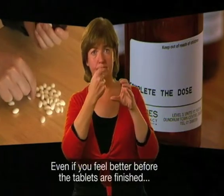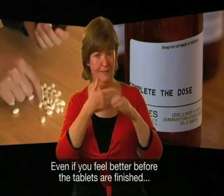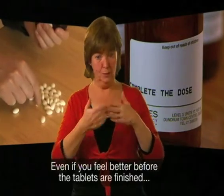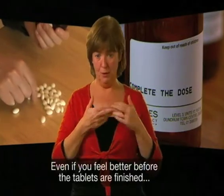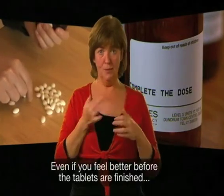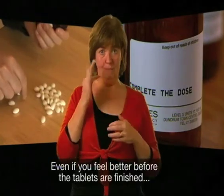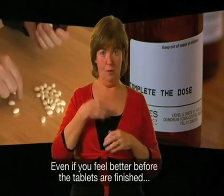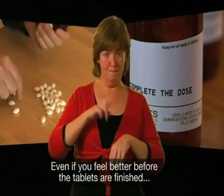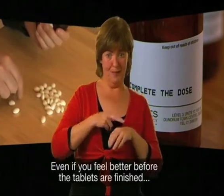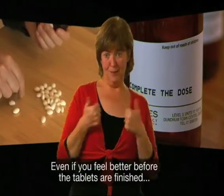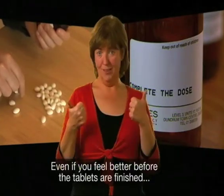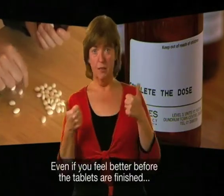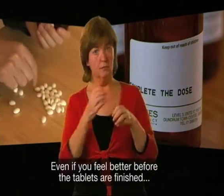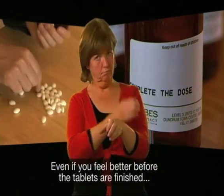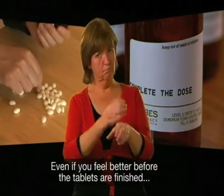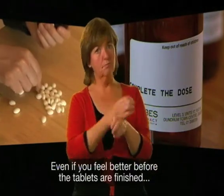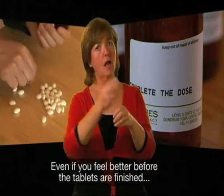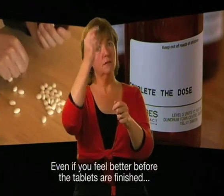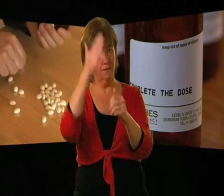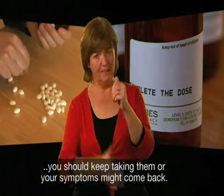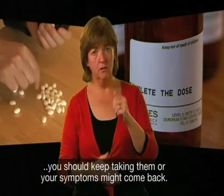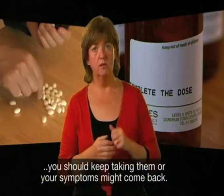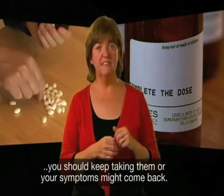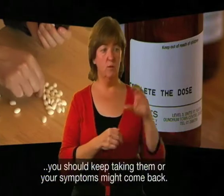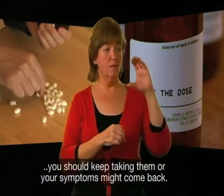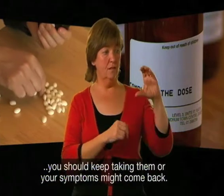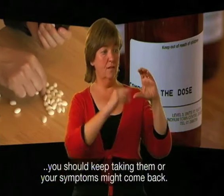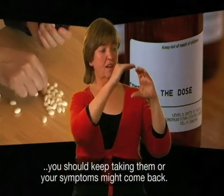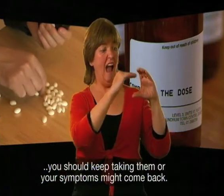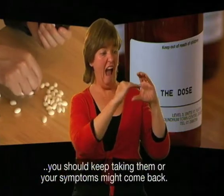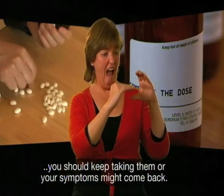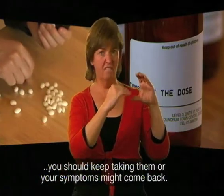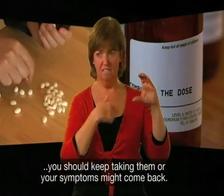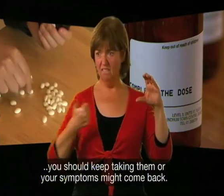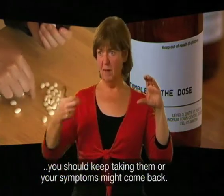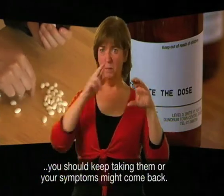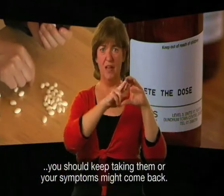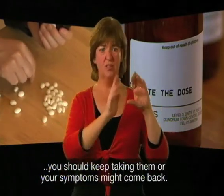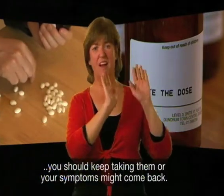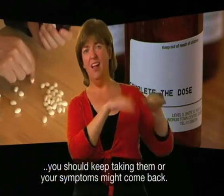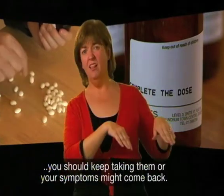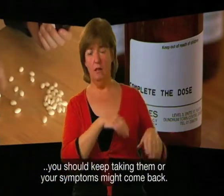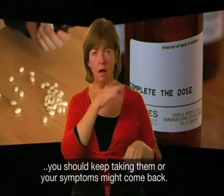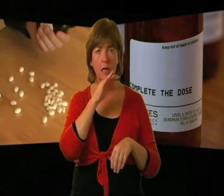Even if you feel better before the tablets are finished, you should keep taking them or your symptoms might come back.